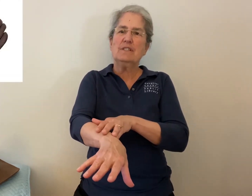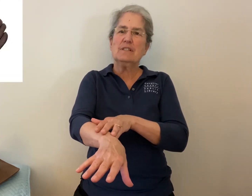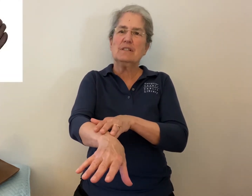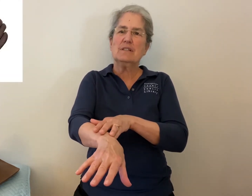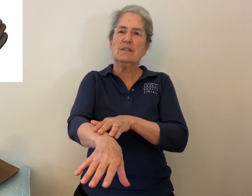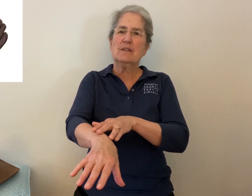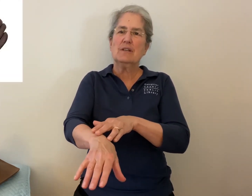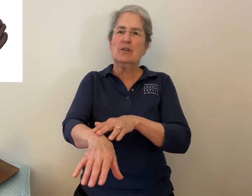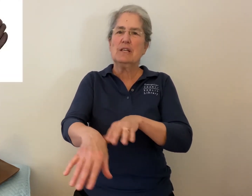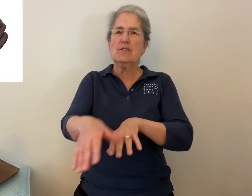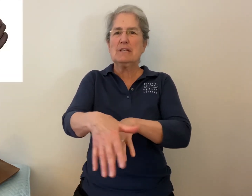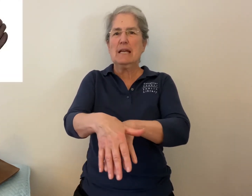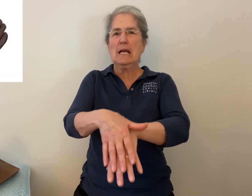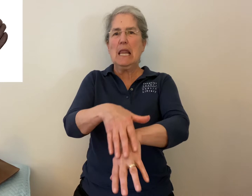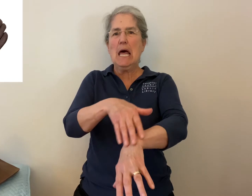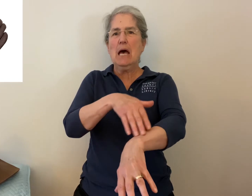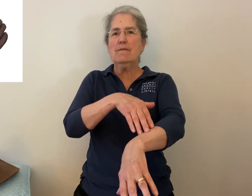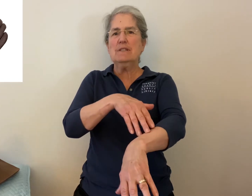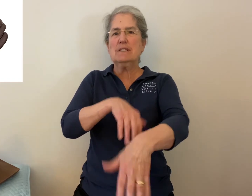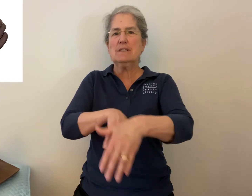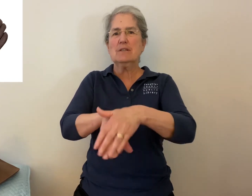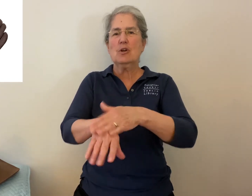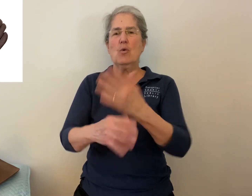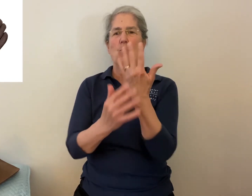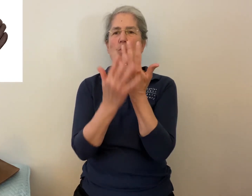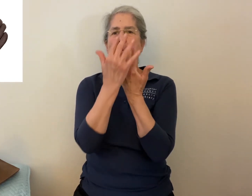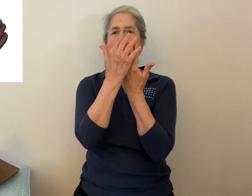gloves. You can either sign gloves or